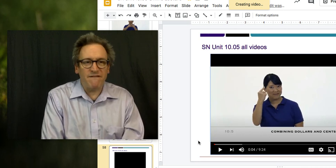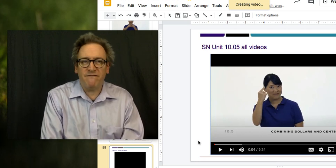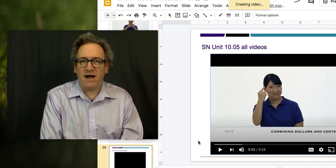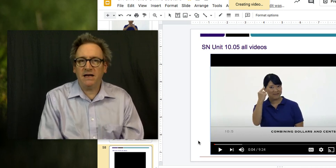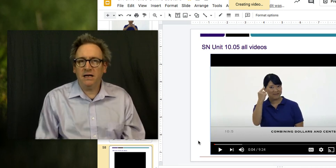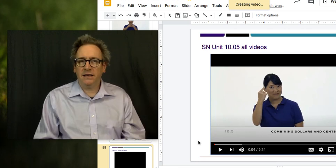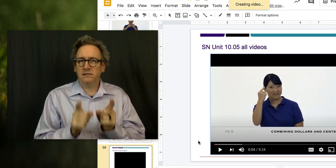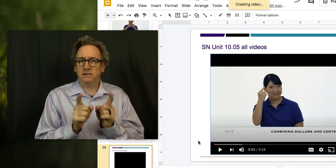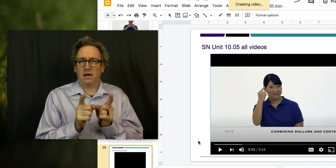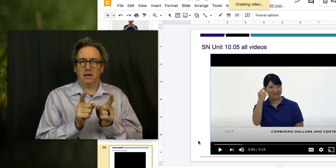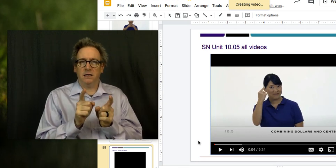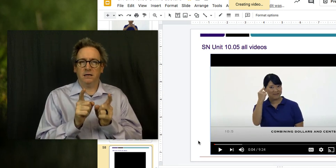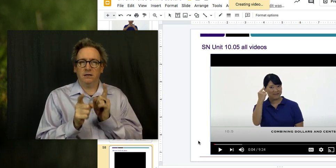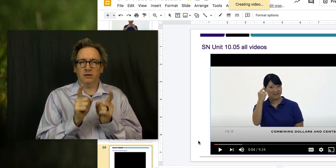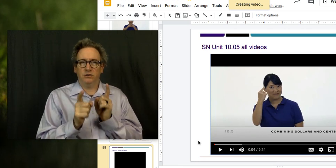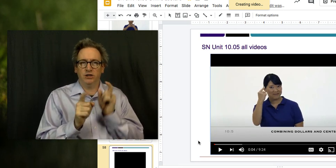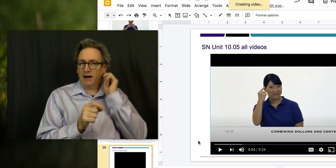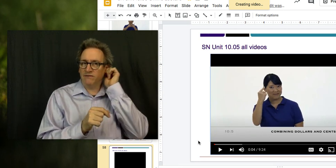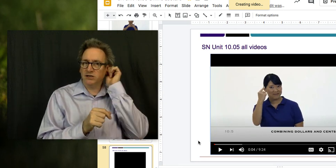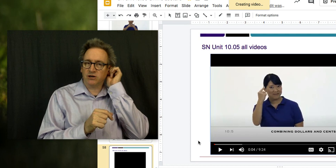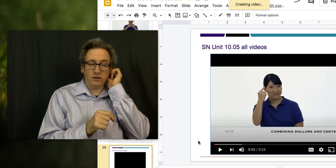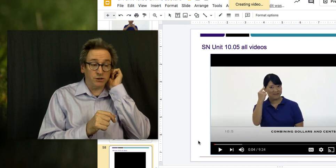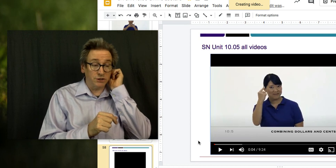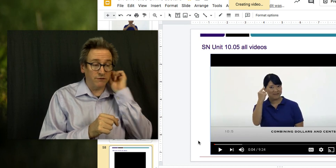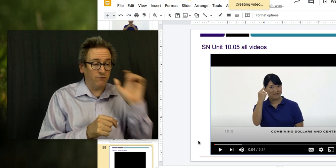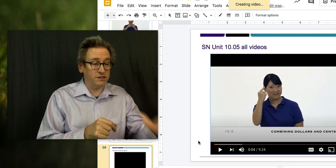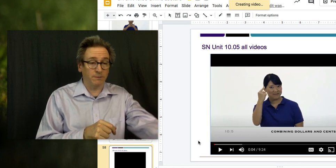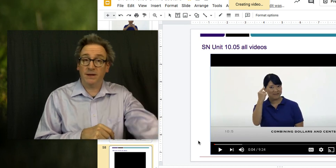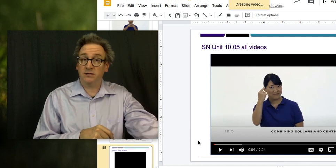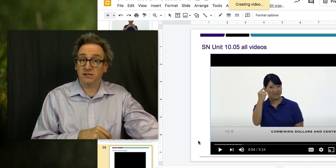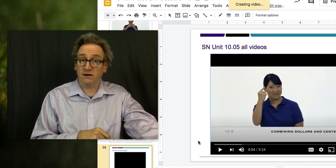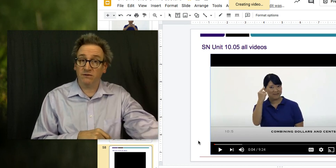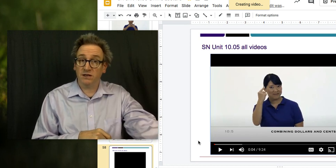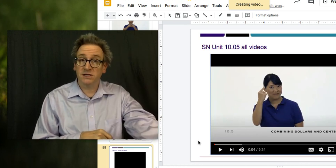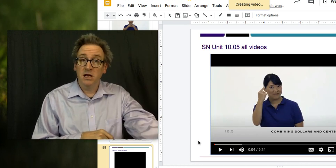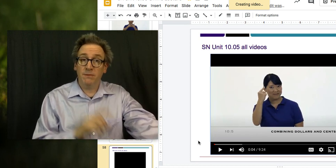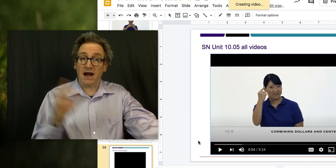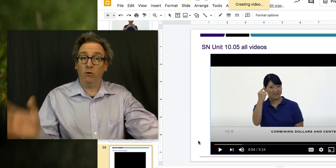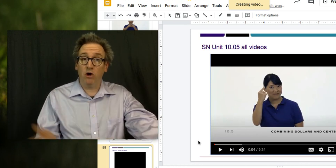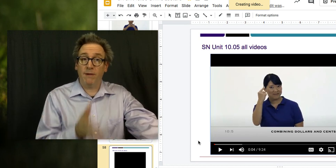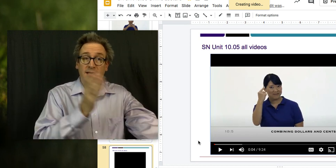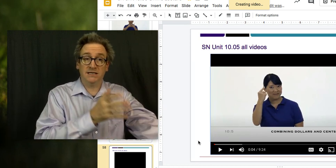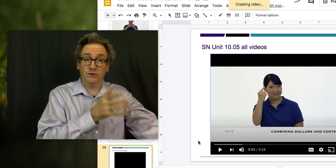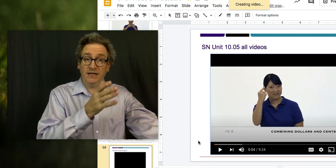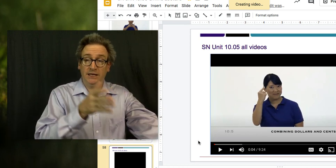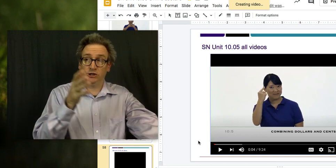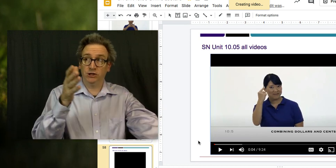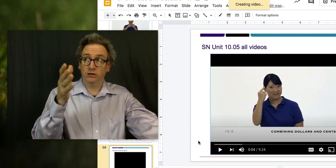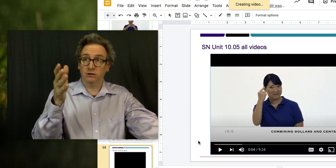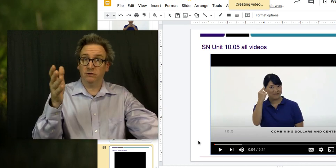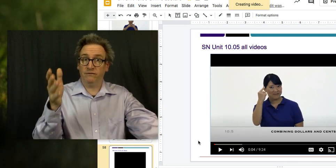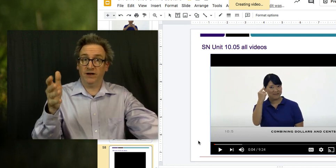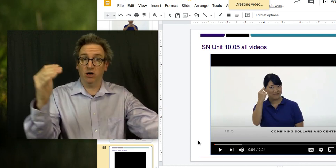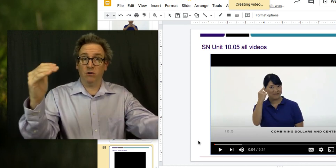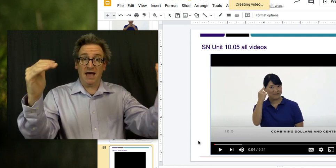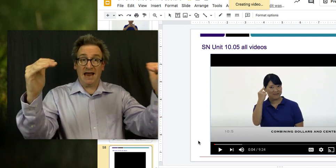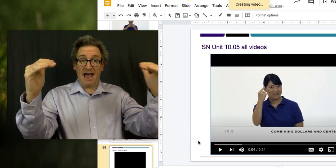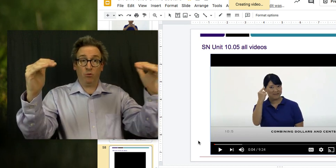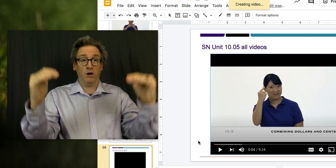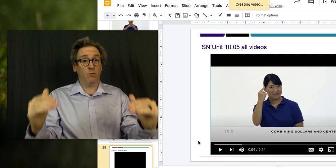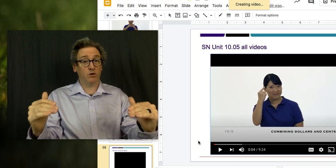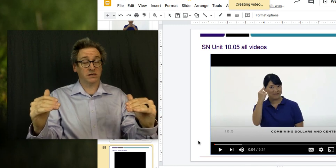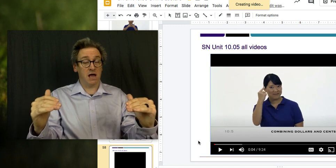If I find any links on YouTube, I haven't started searching for supplemental stuff for these, but I will go back to each video